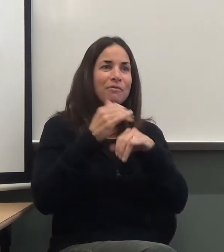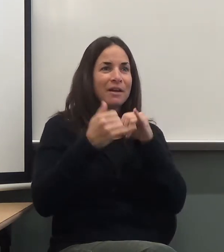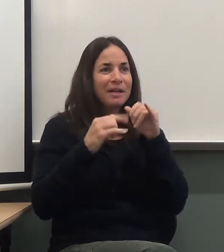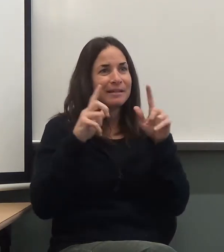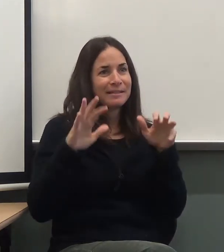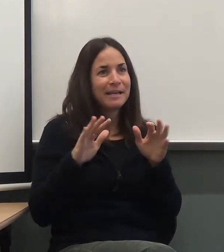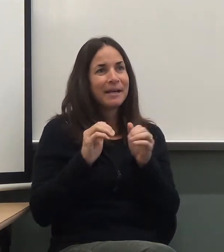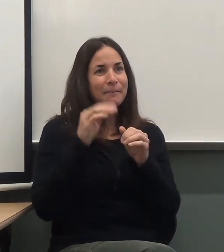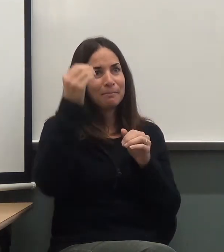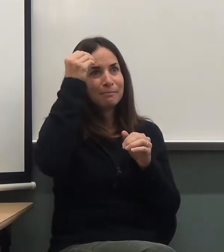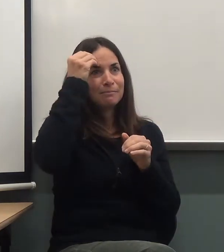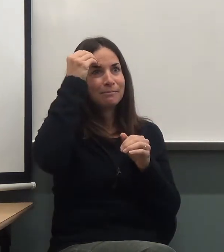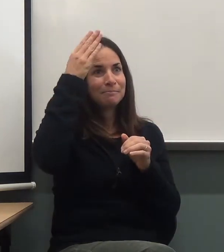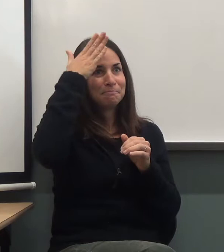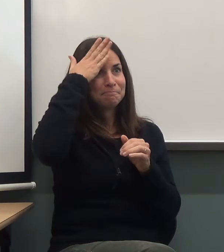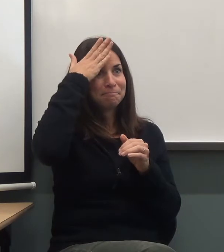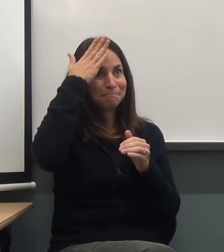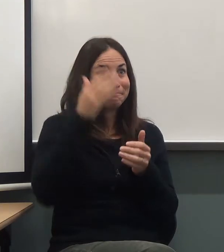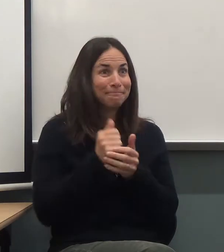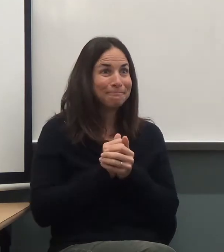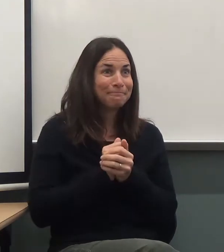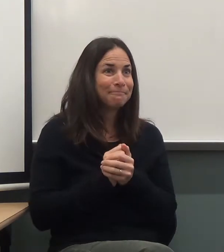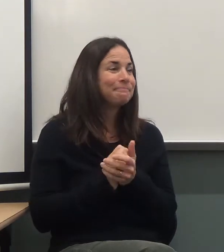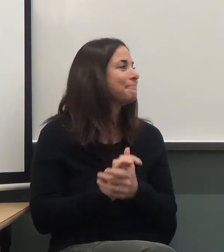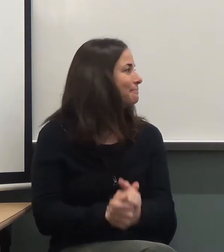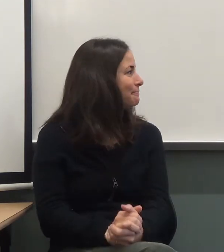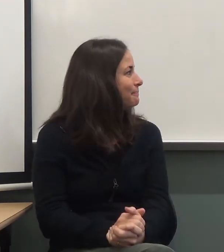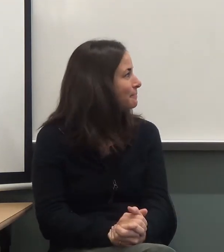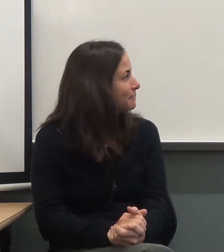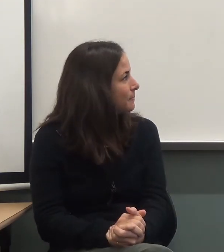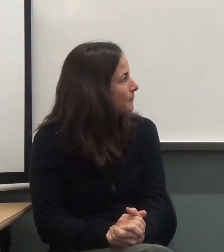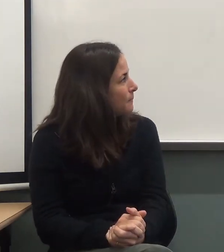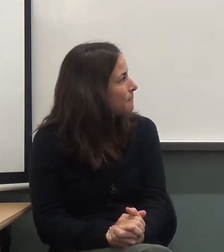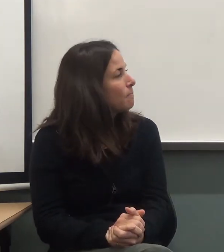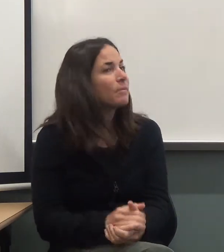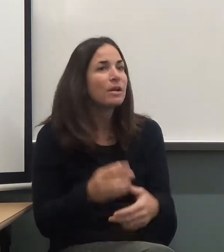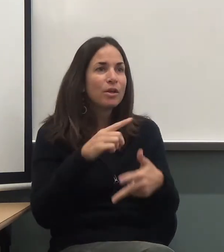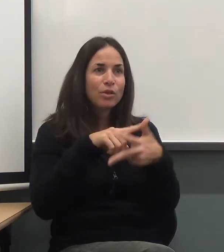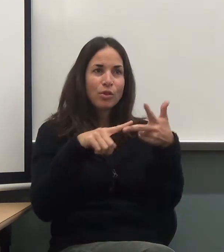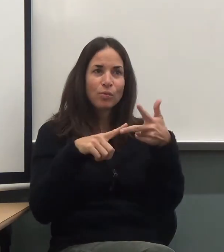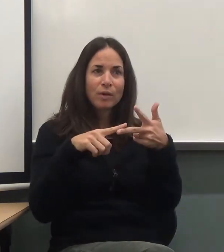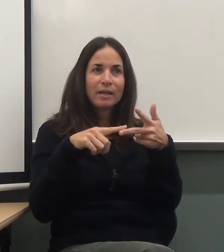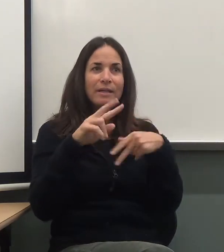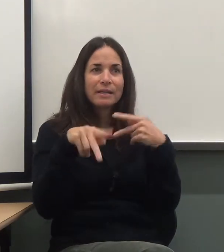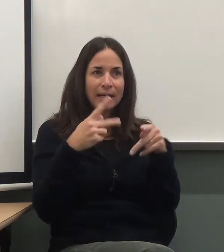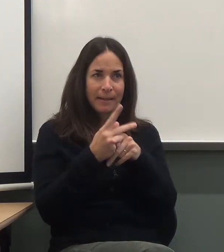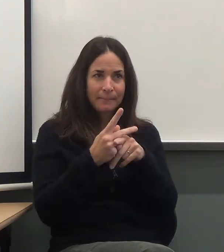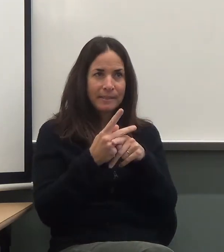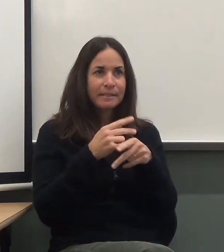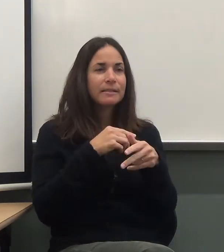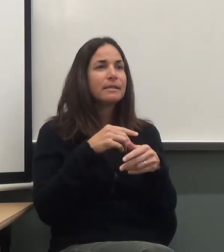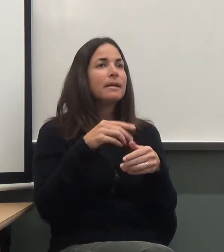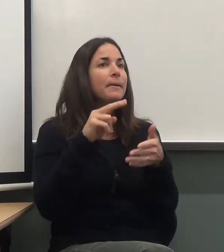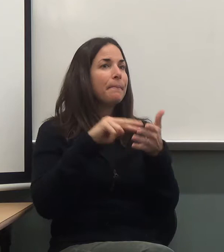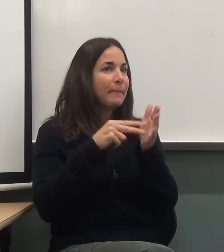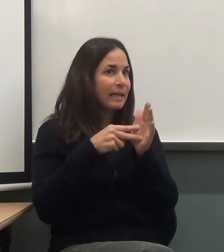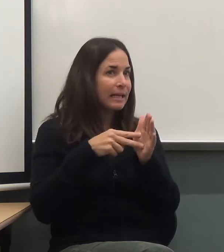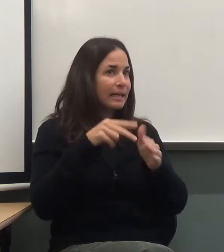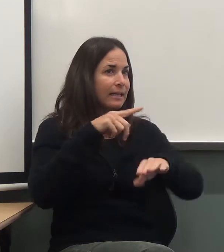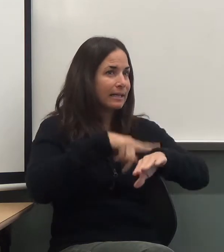stick in your brains as it's closer to the final, okay? So, 3 types, action, linking, helping, meaning, tense, time, and number. So tell me